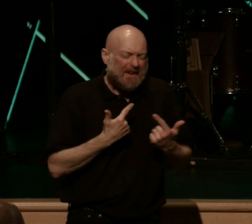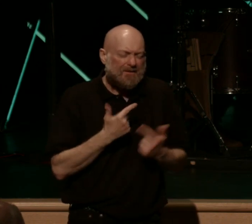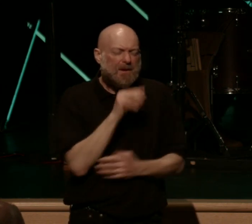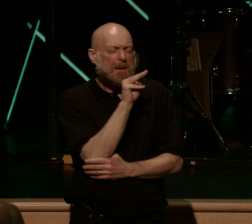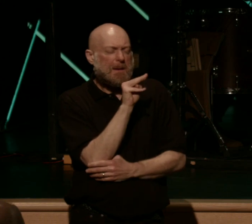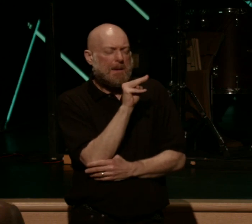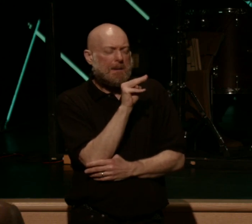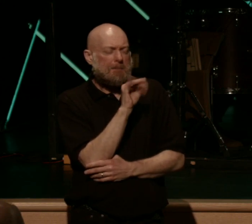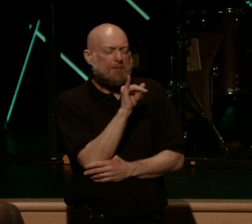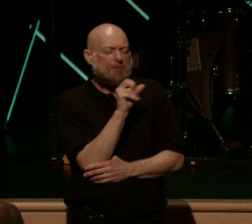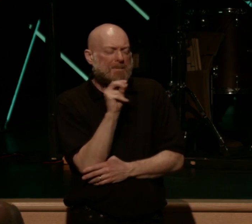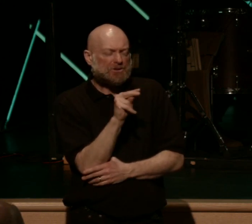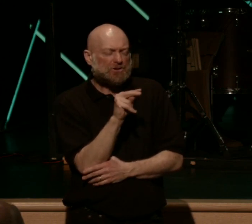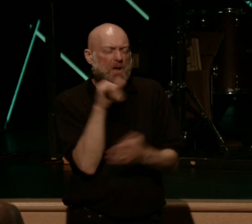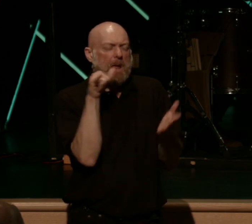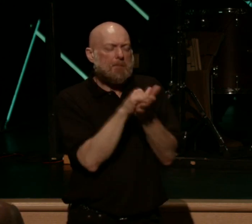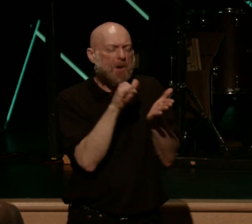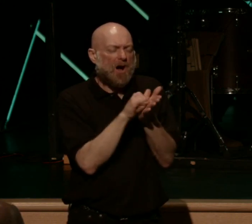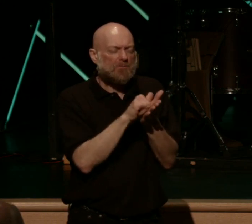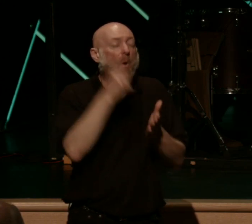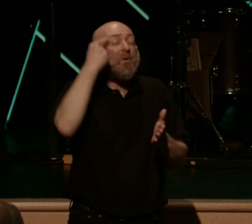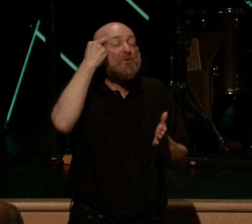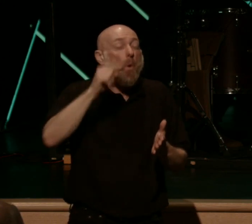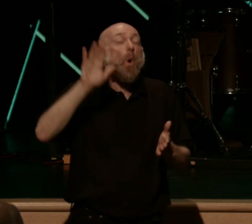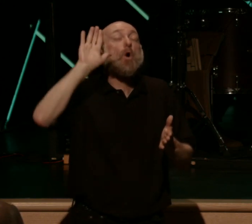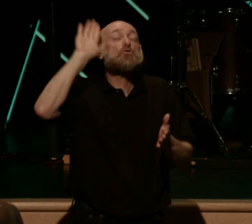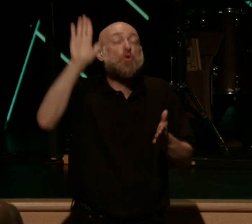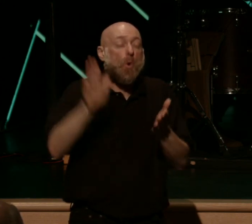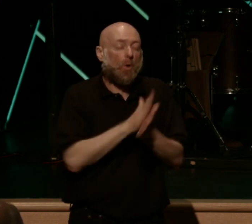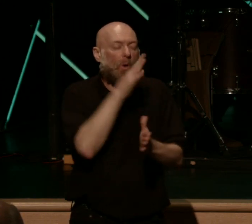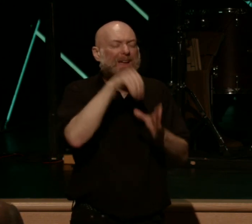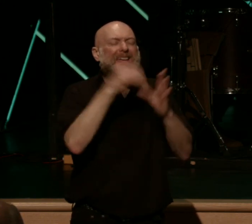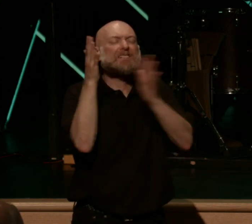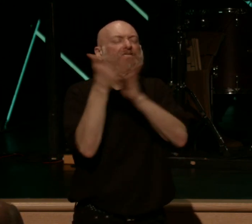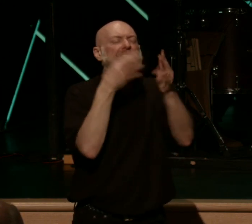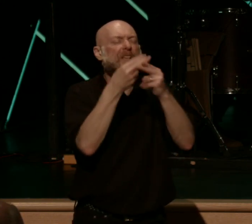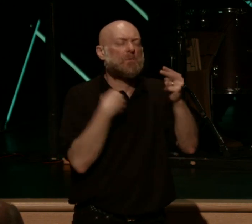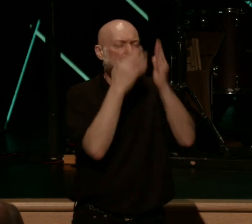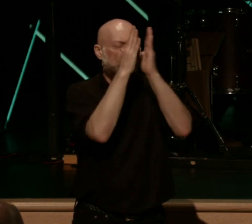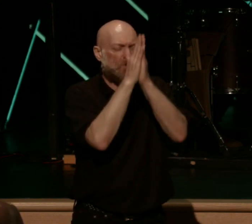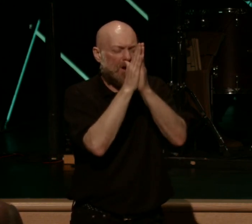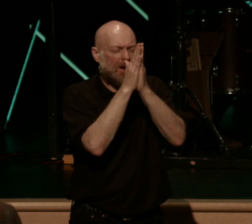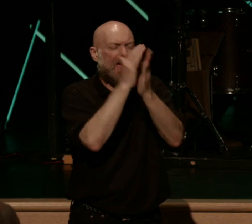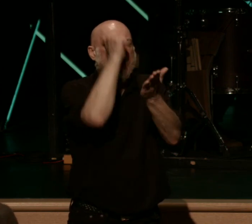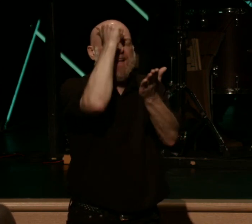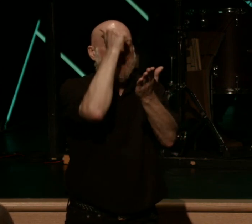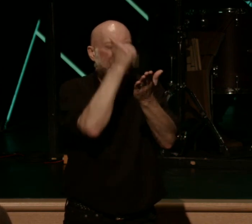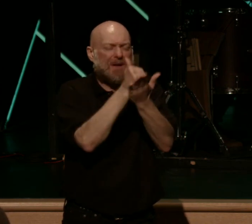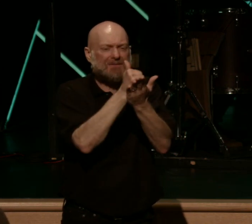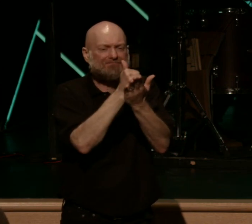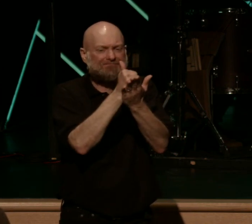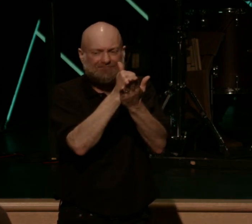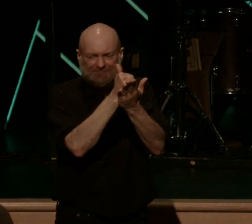Mission Impossible for your glory? In Jesus' name, amen.